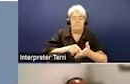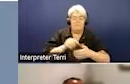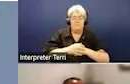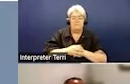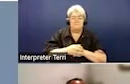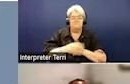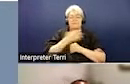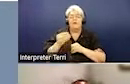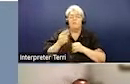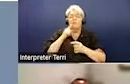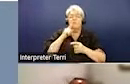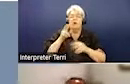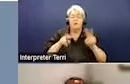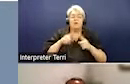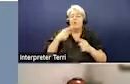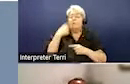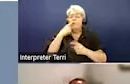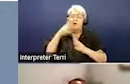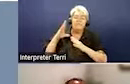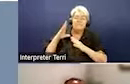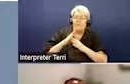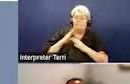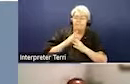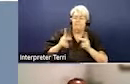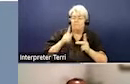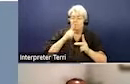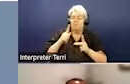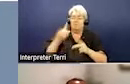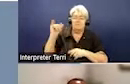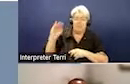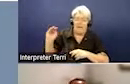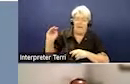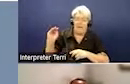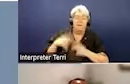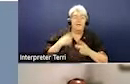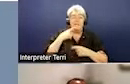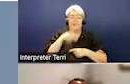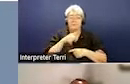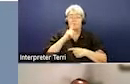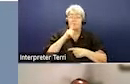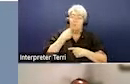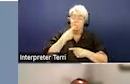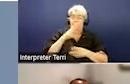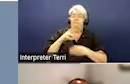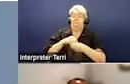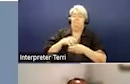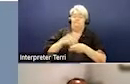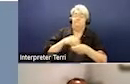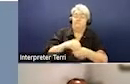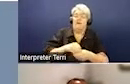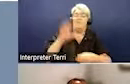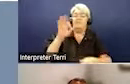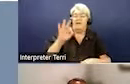at who were the top jammers, and that's defined as who were the most active participants in the 988